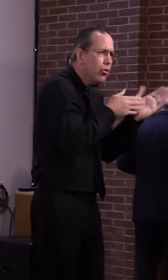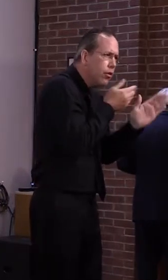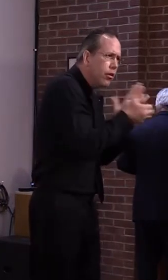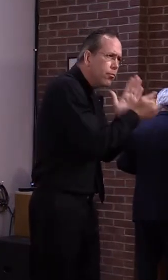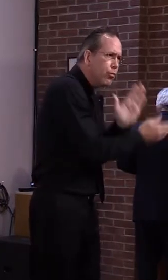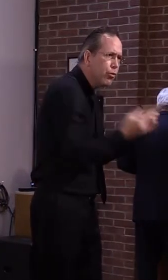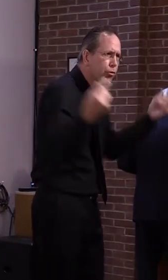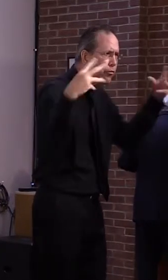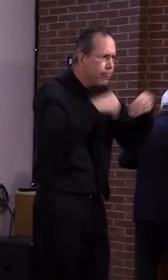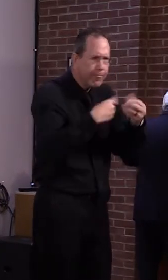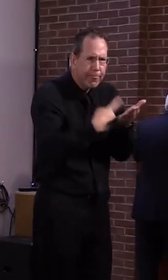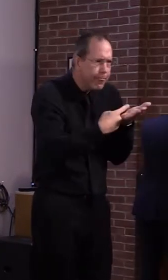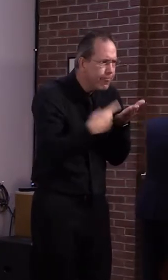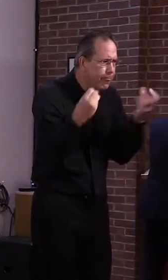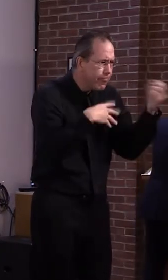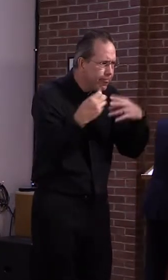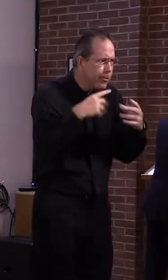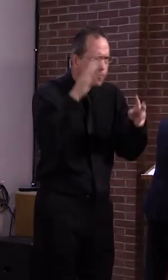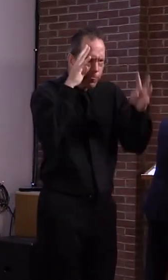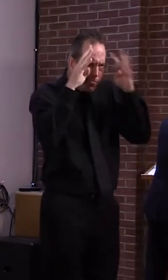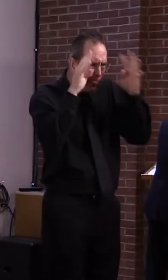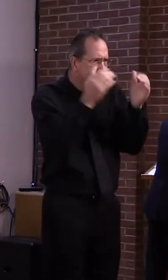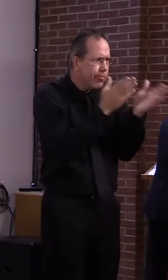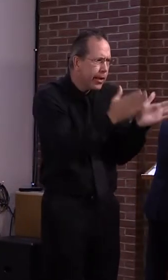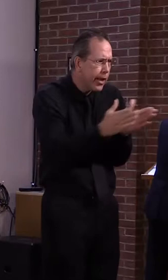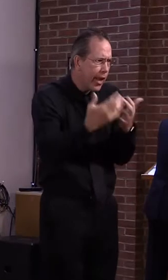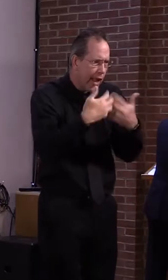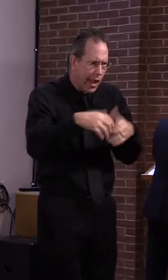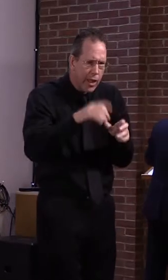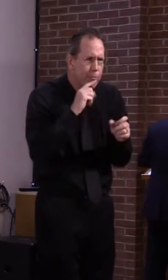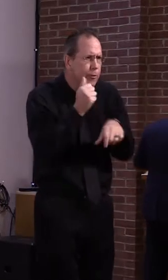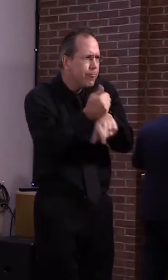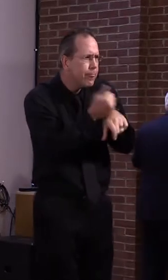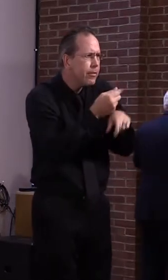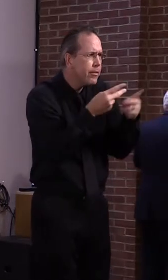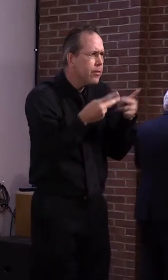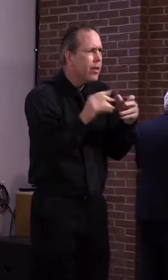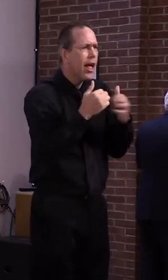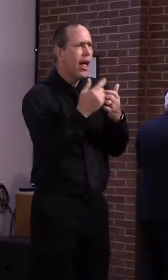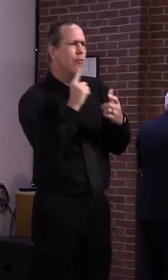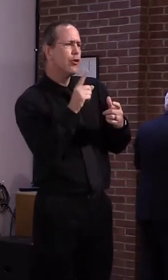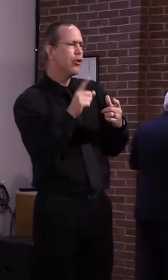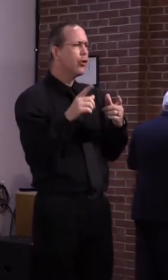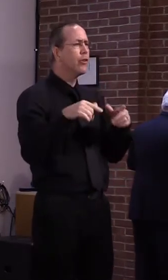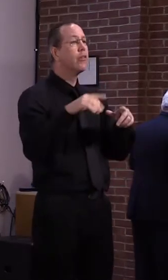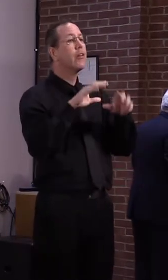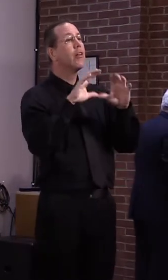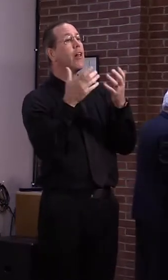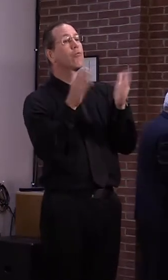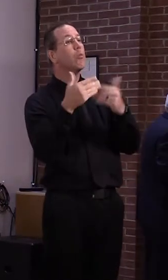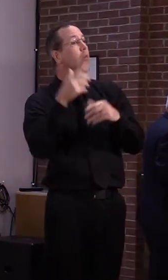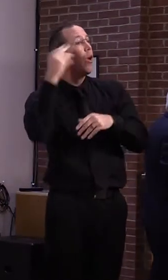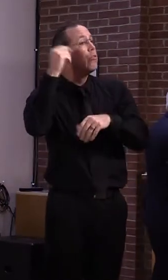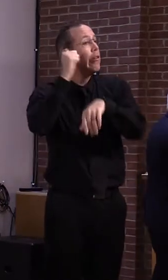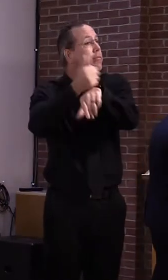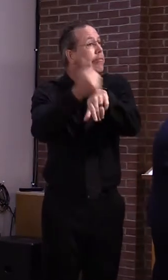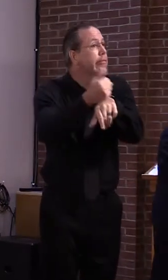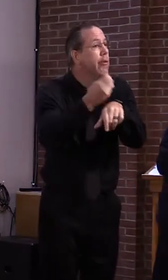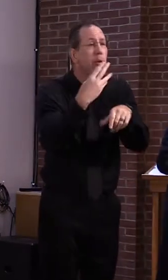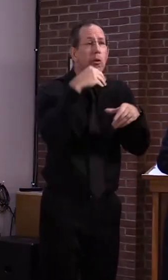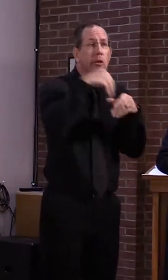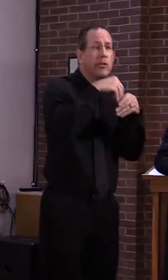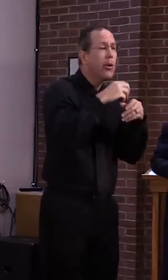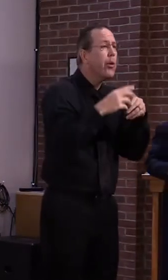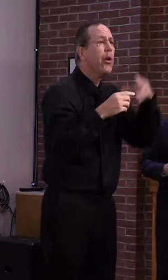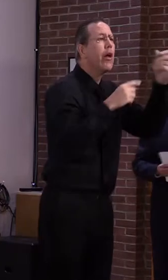other shared spaces, creating outdoor classes while rethinking and adapting curriculum for what we